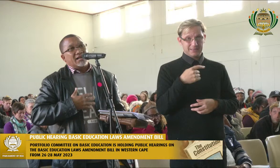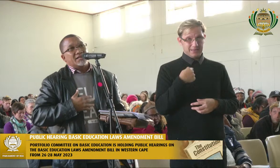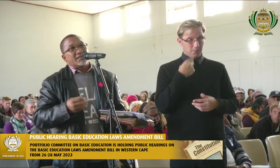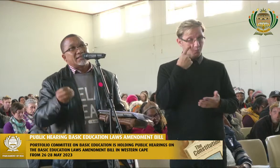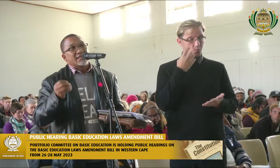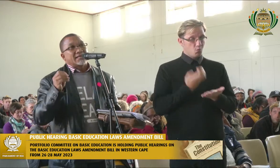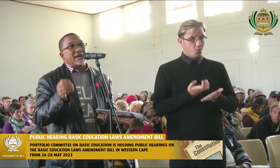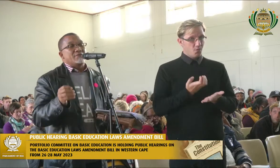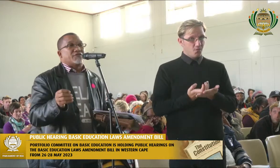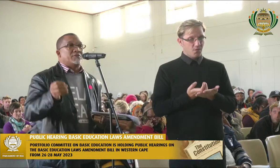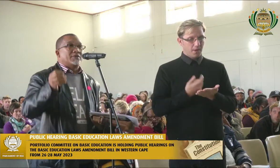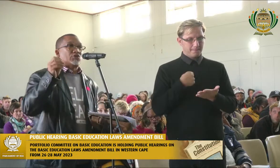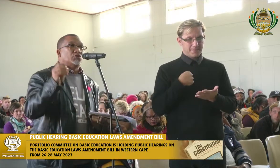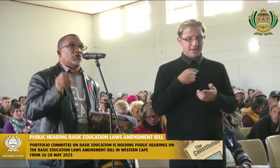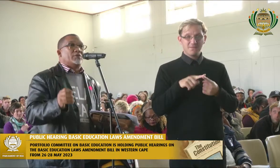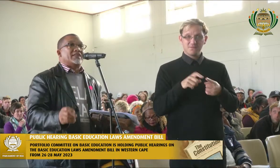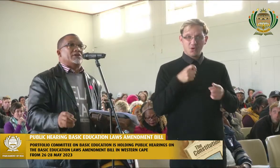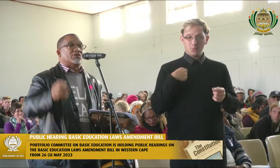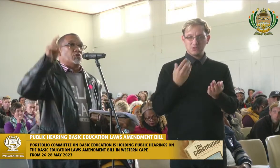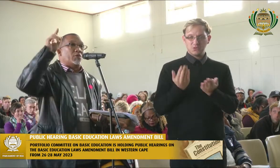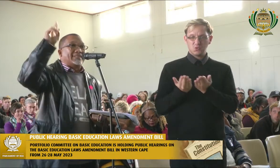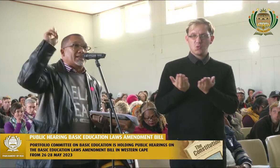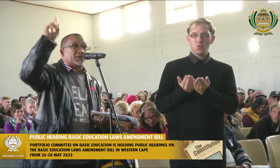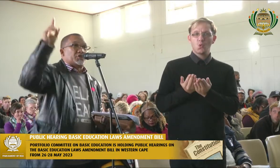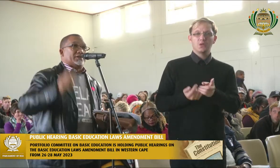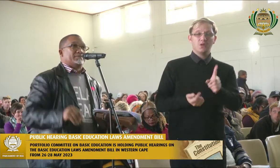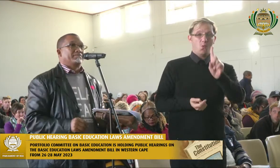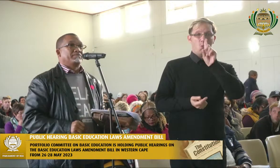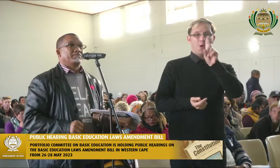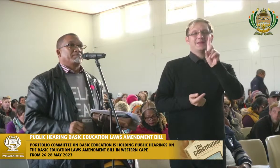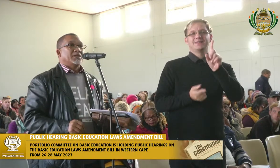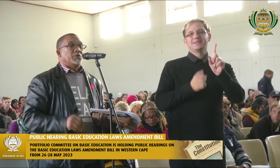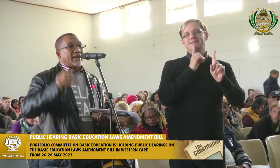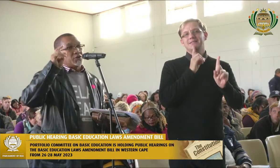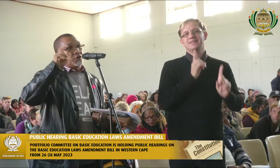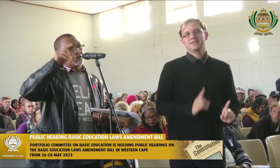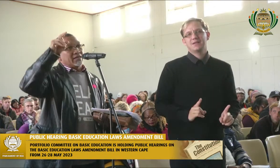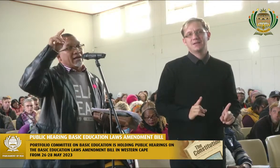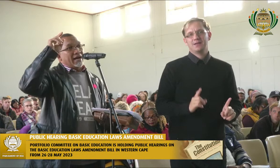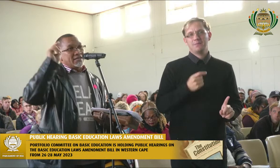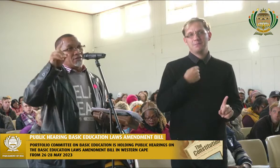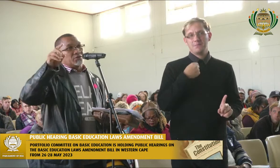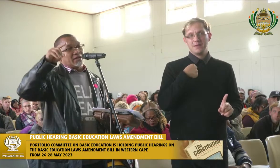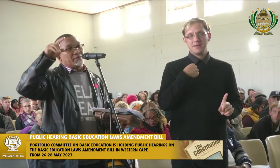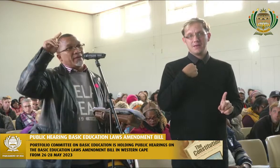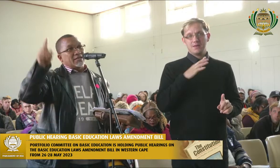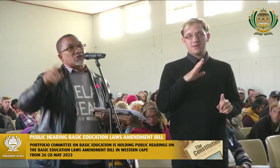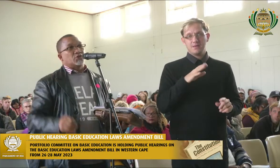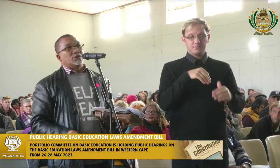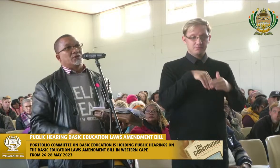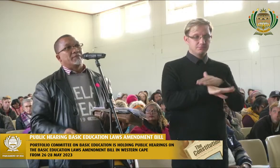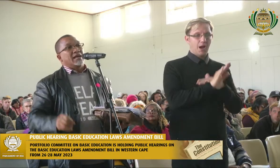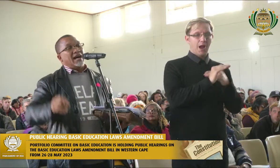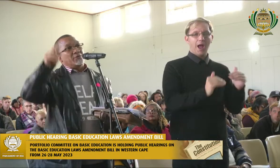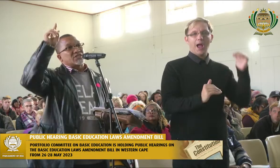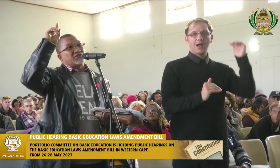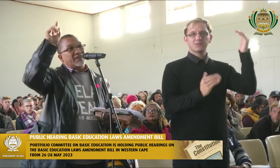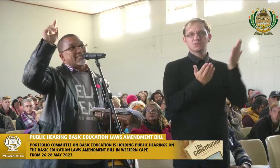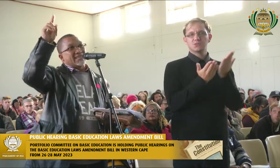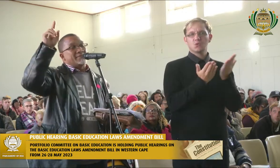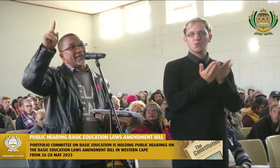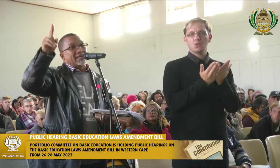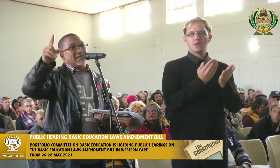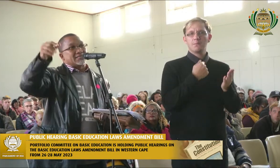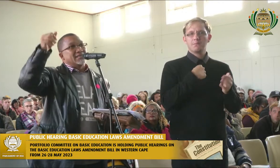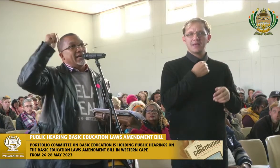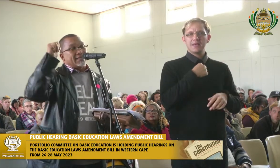as a child that came from a school where there was one teacher. When I got to the bigger school, I was